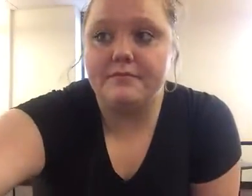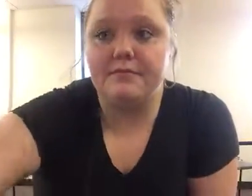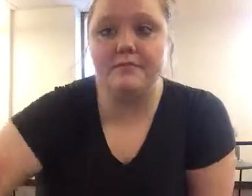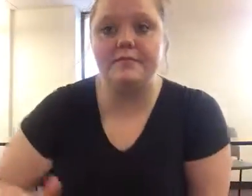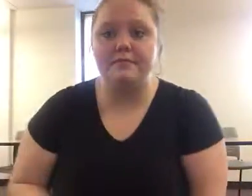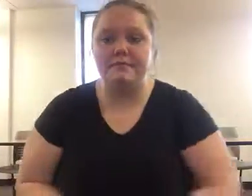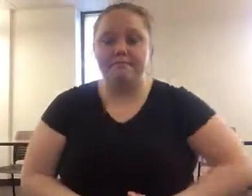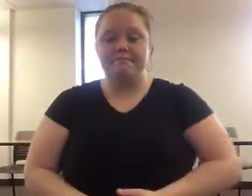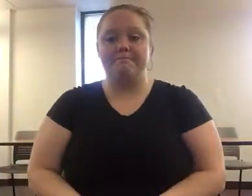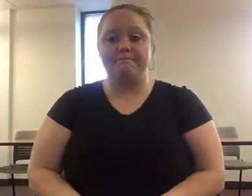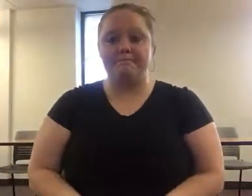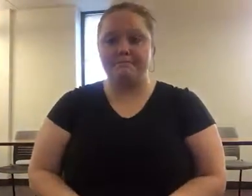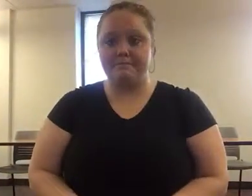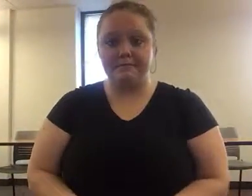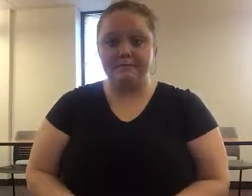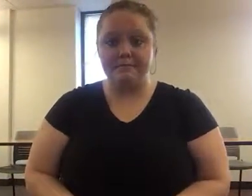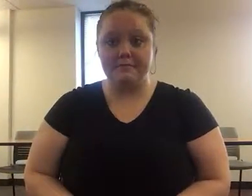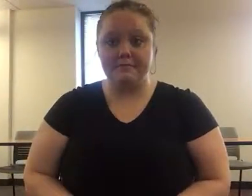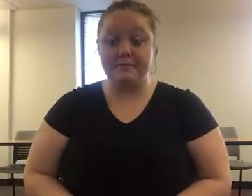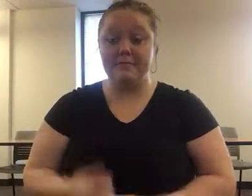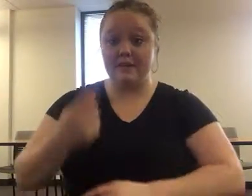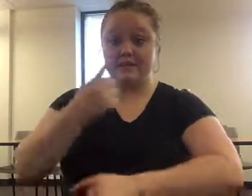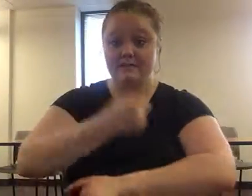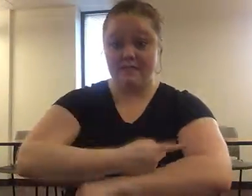The day we do the patient's surgery,